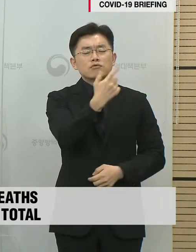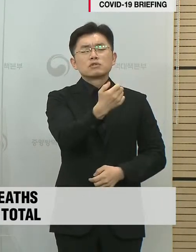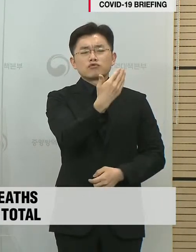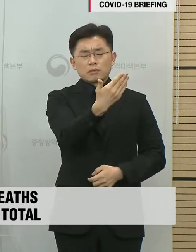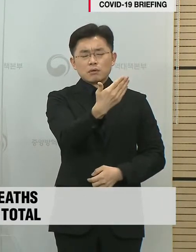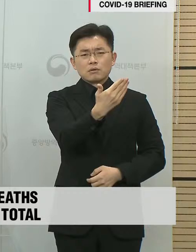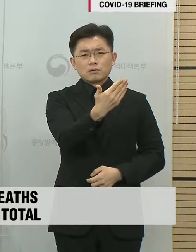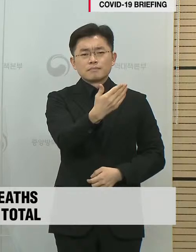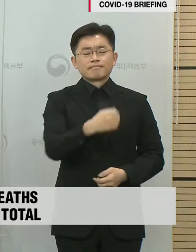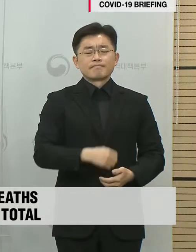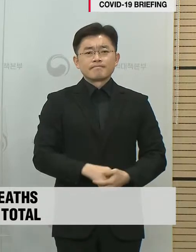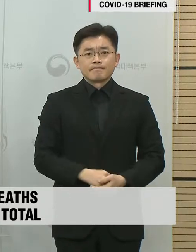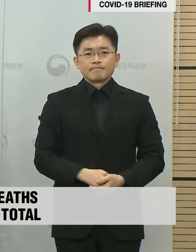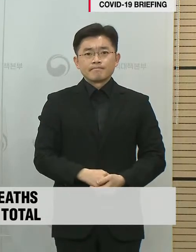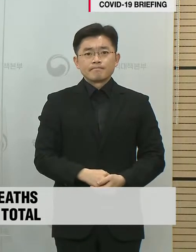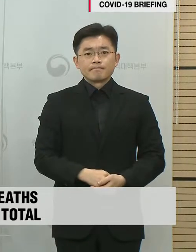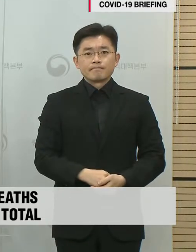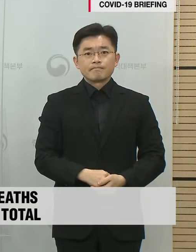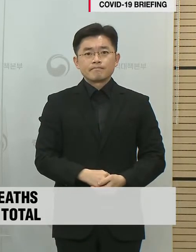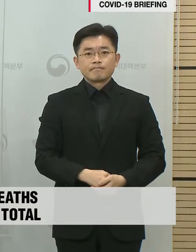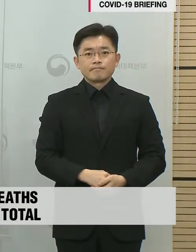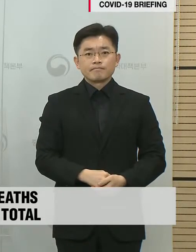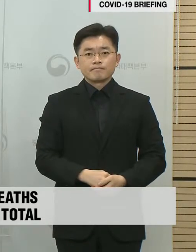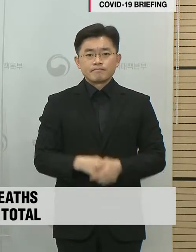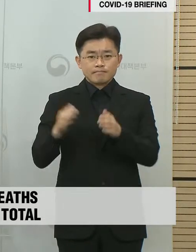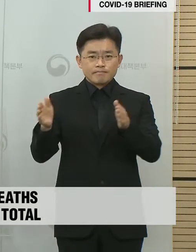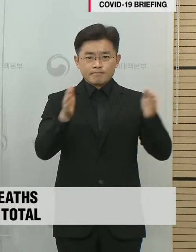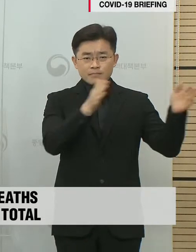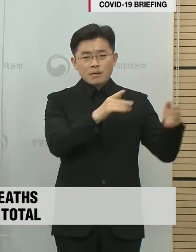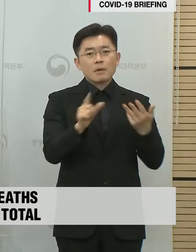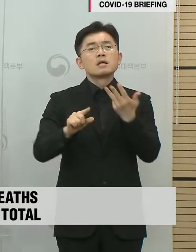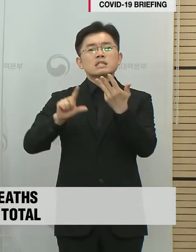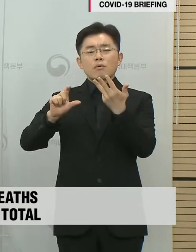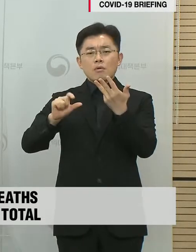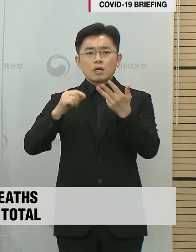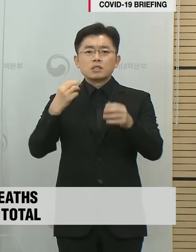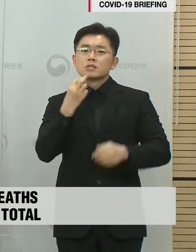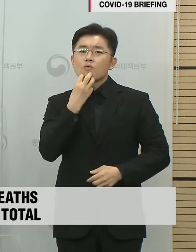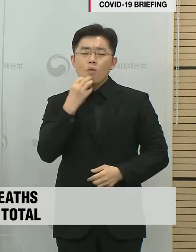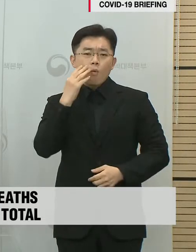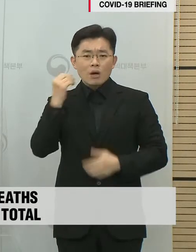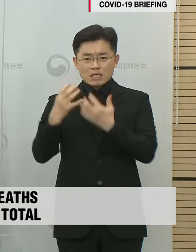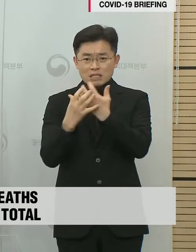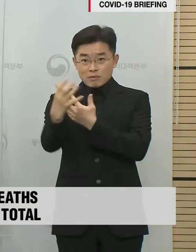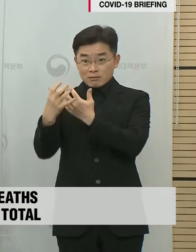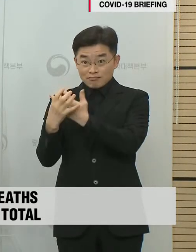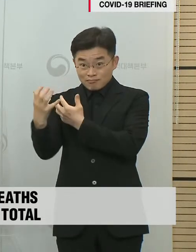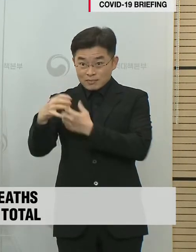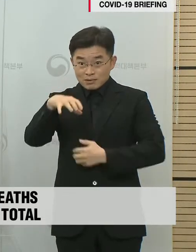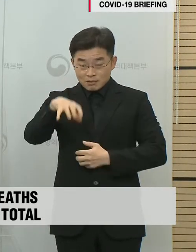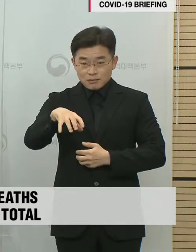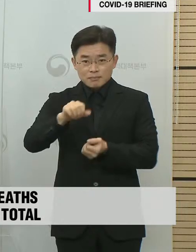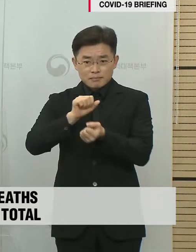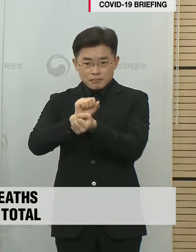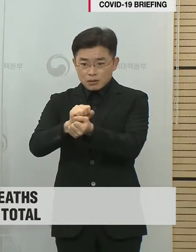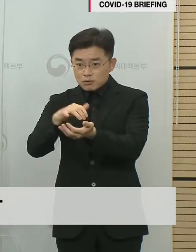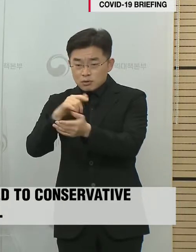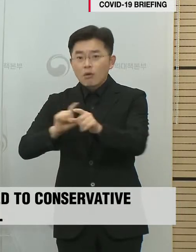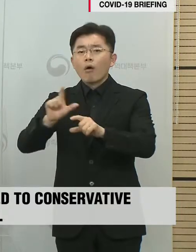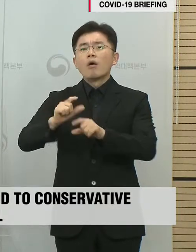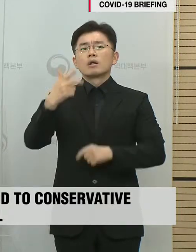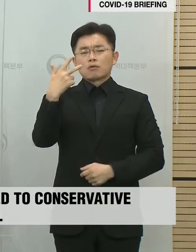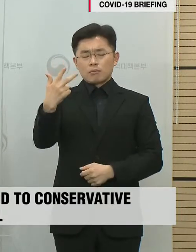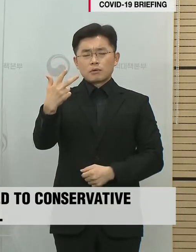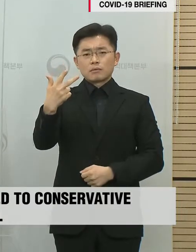age of 60 account for about 40.2% of the total. Next, related to August 15th Seoul